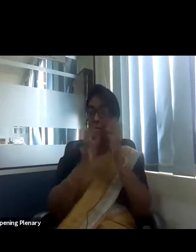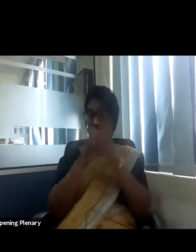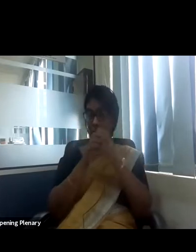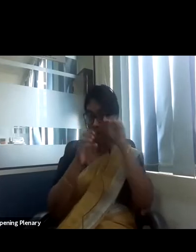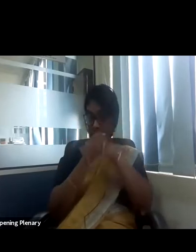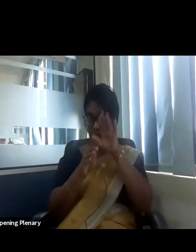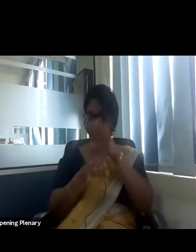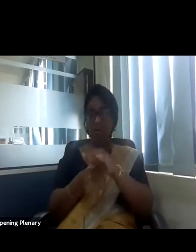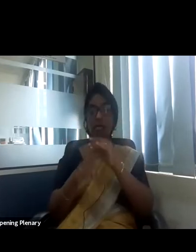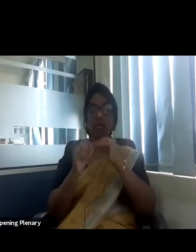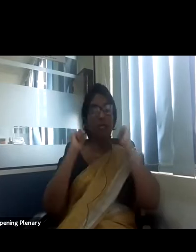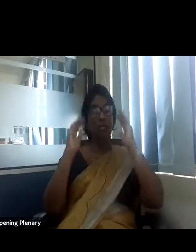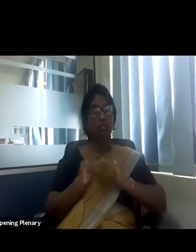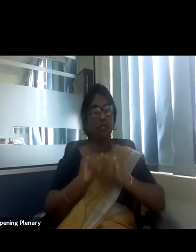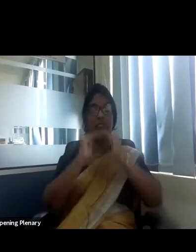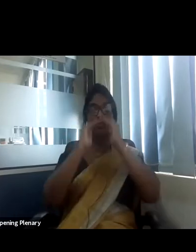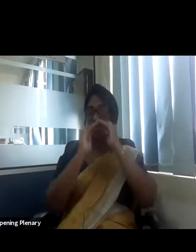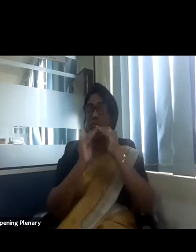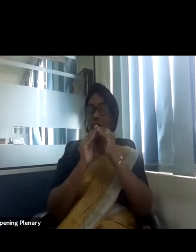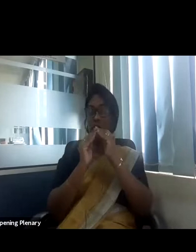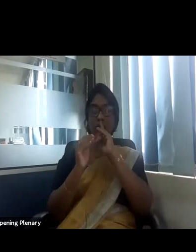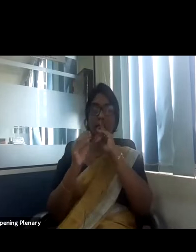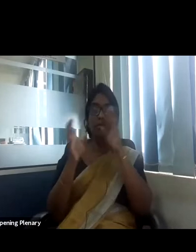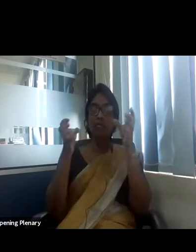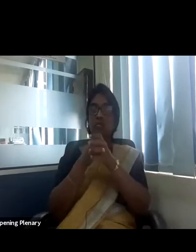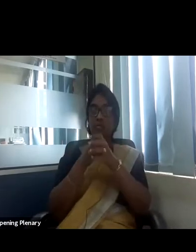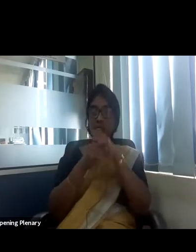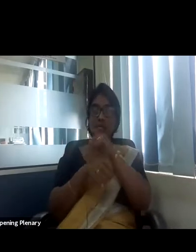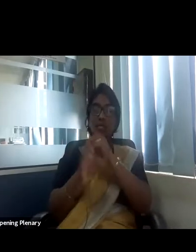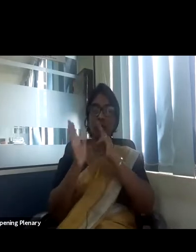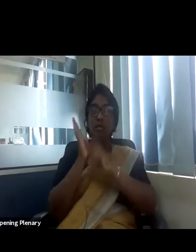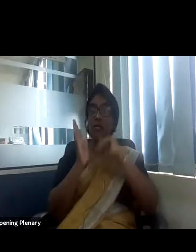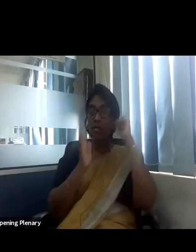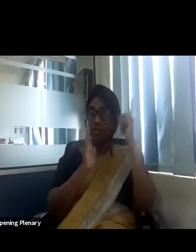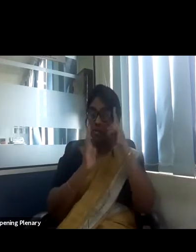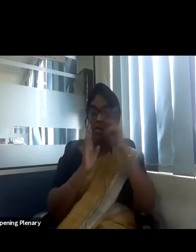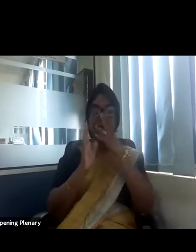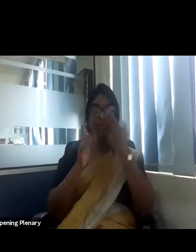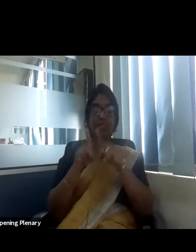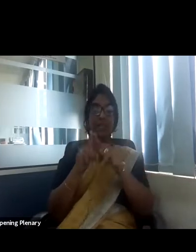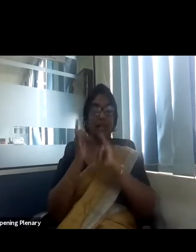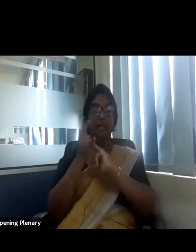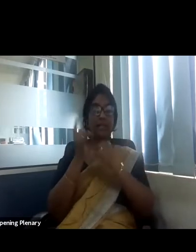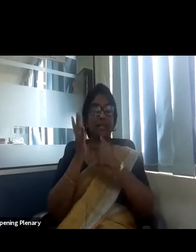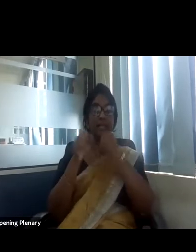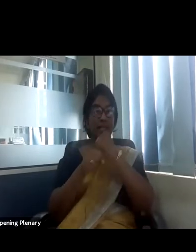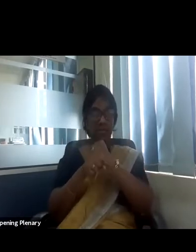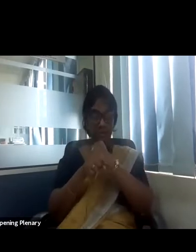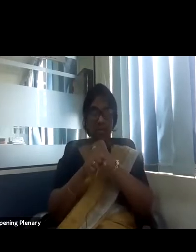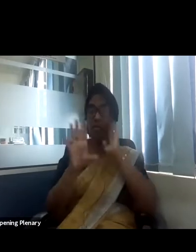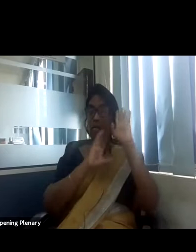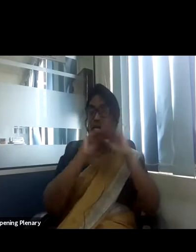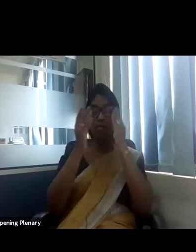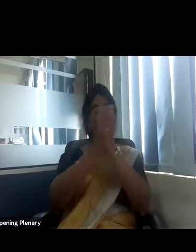launched National SDG Data Portal, which is an integrated reporting platform based on a whole government